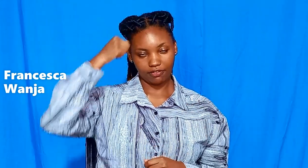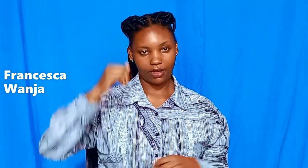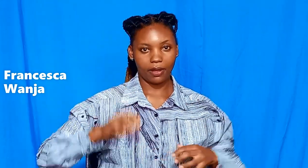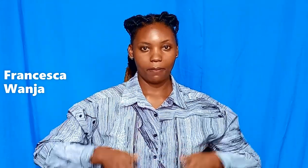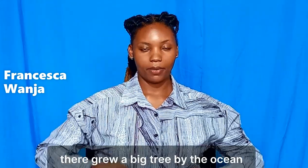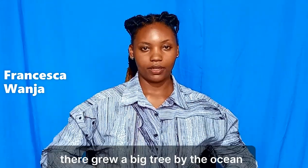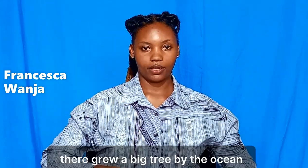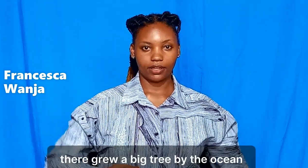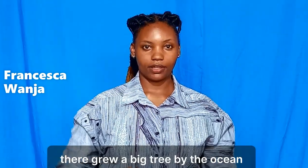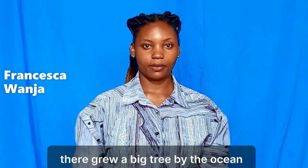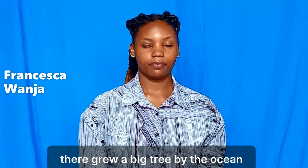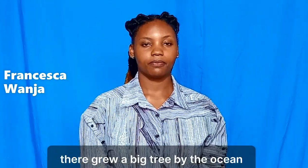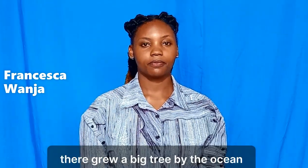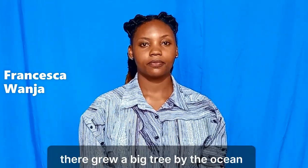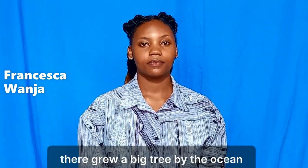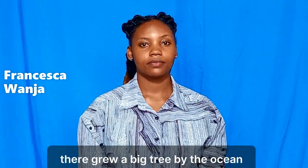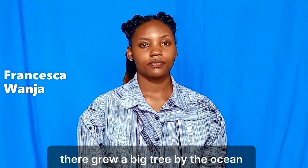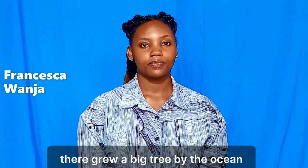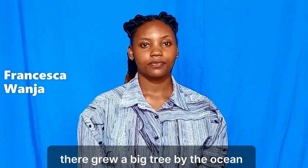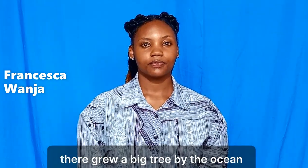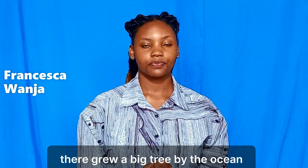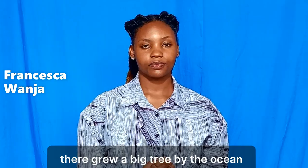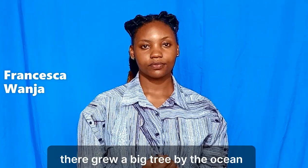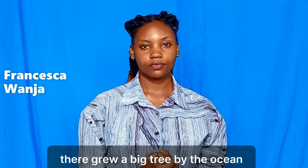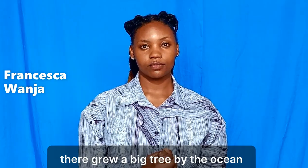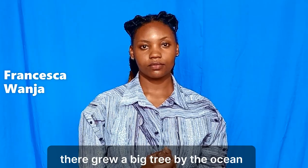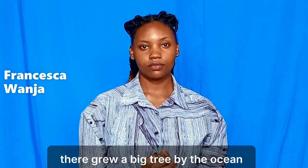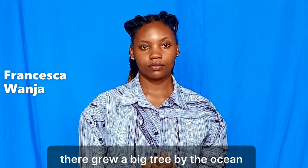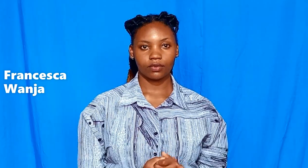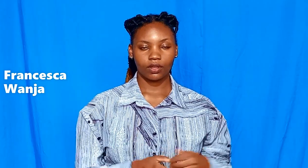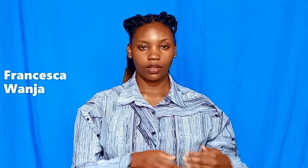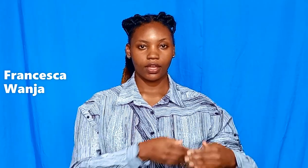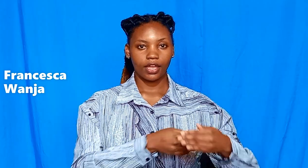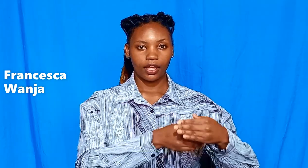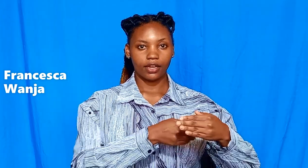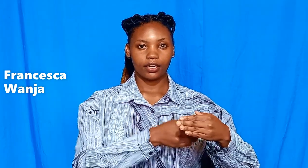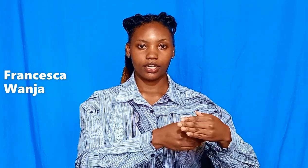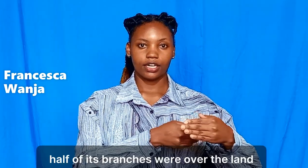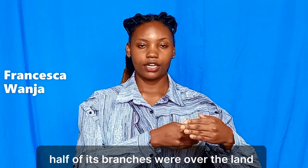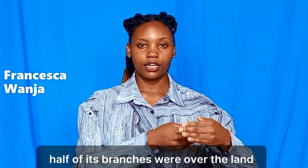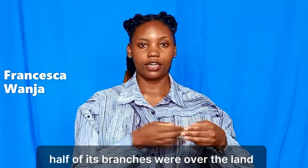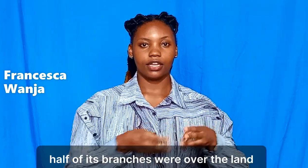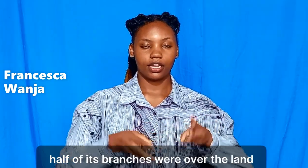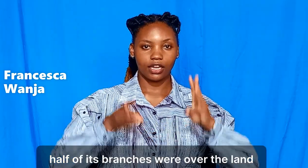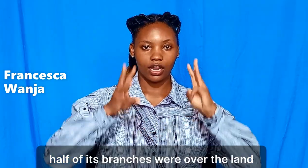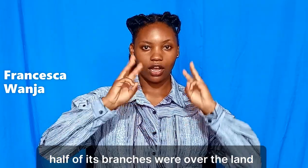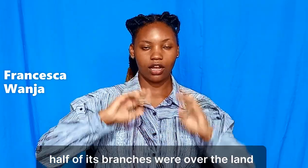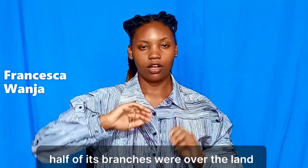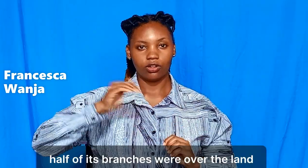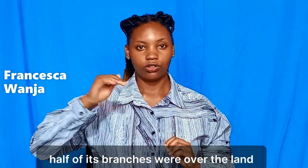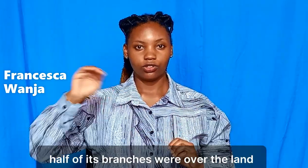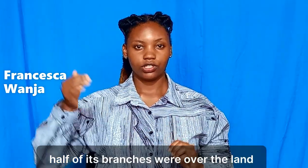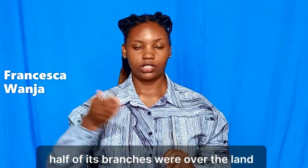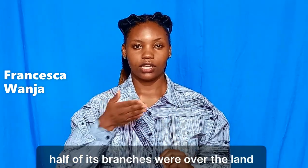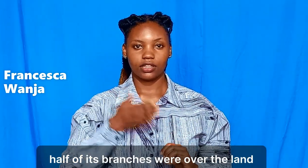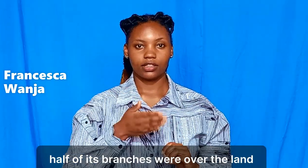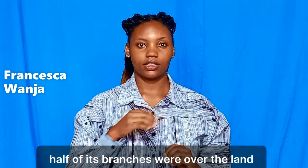There grew a big tree by the ocean. Half of its branches were over the